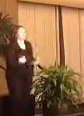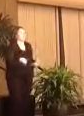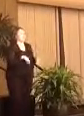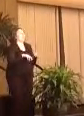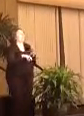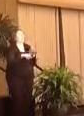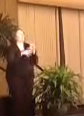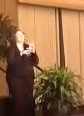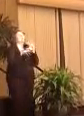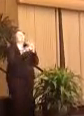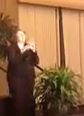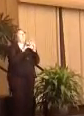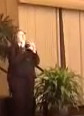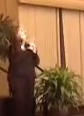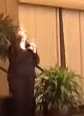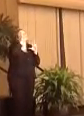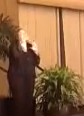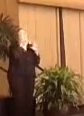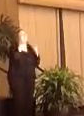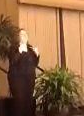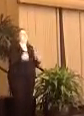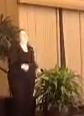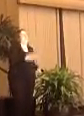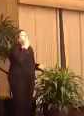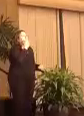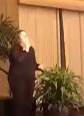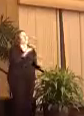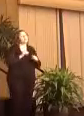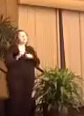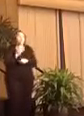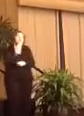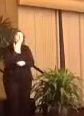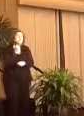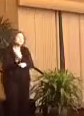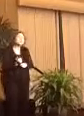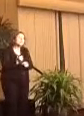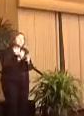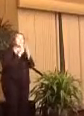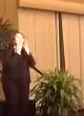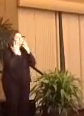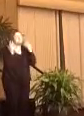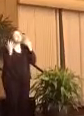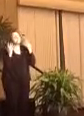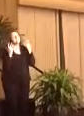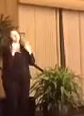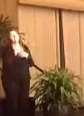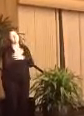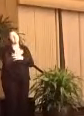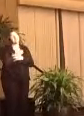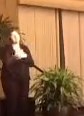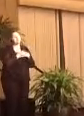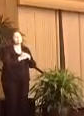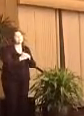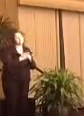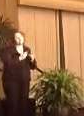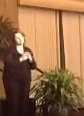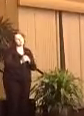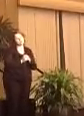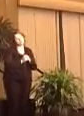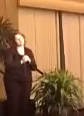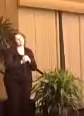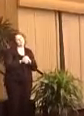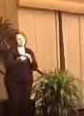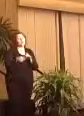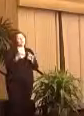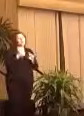totally. But she's so sweet and so kind and so loving and loyal and grateful. So yeah,